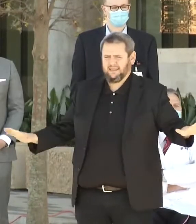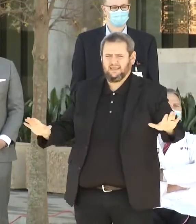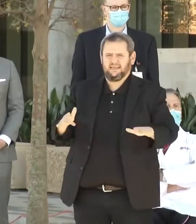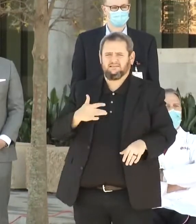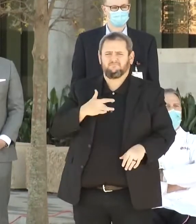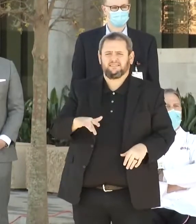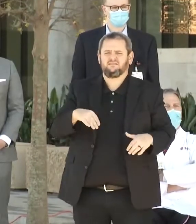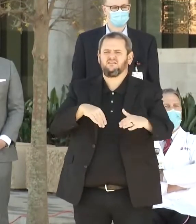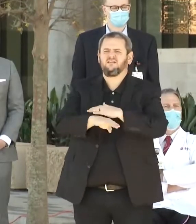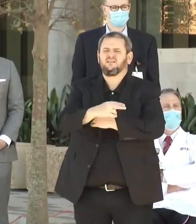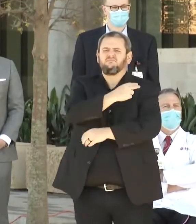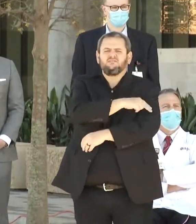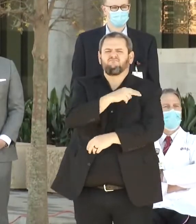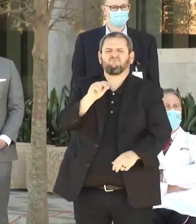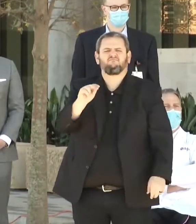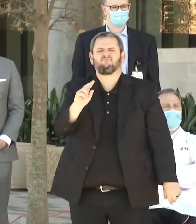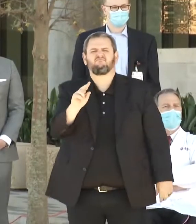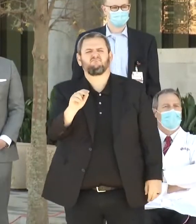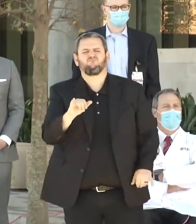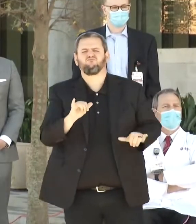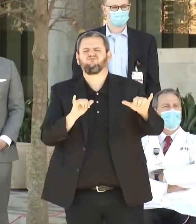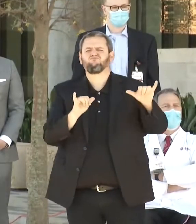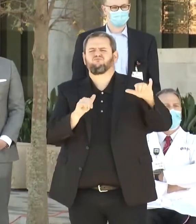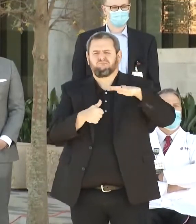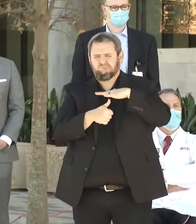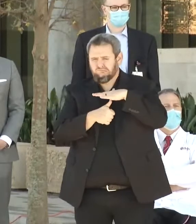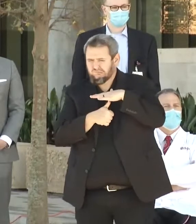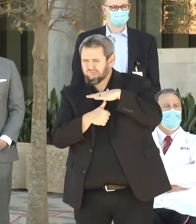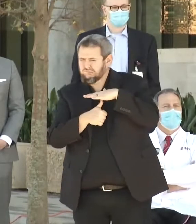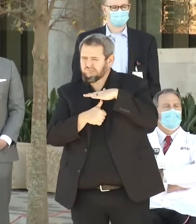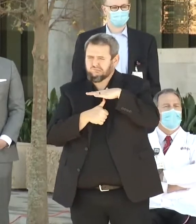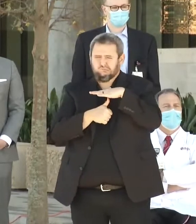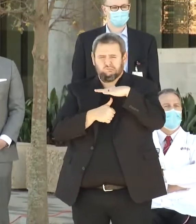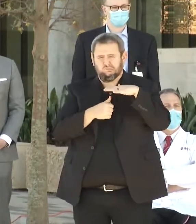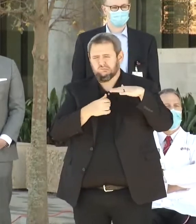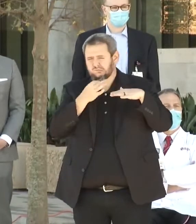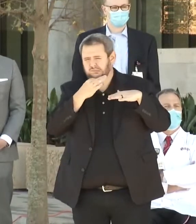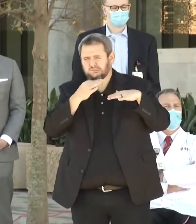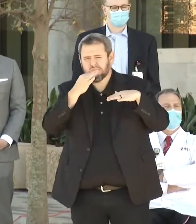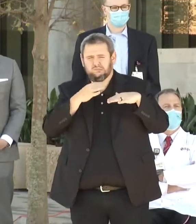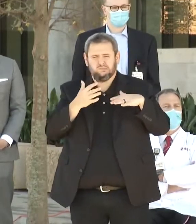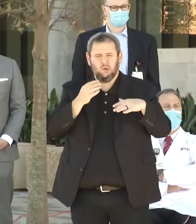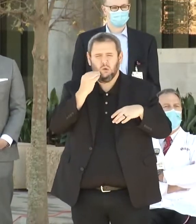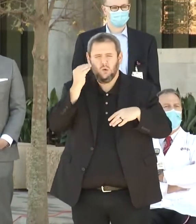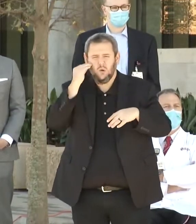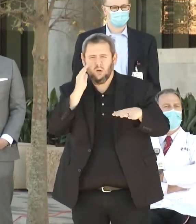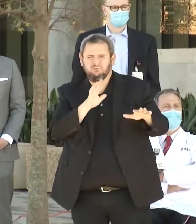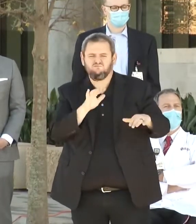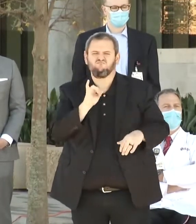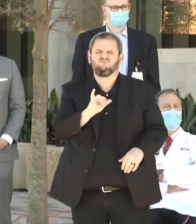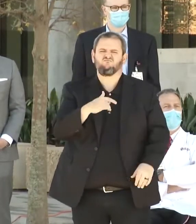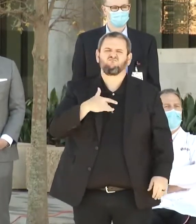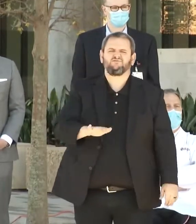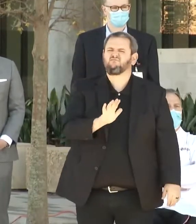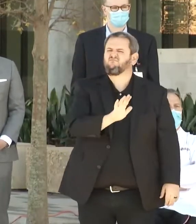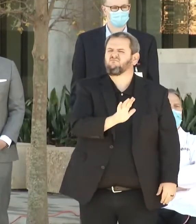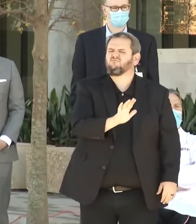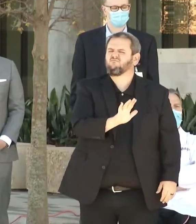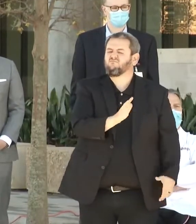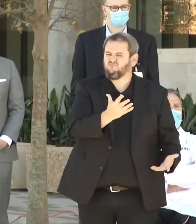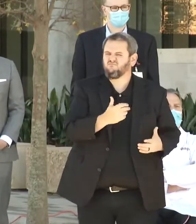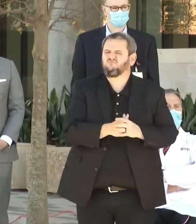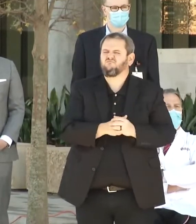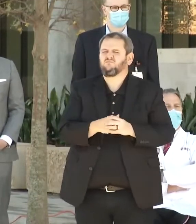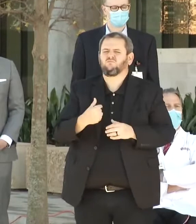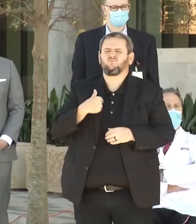we saw with remdesivir early on. And true to OU Health, we have already started the process